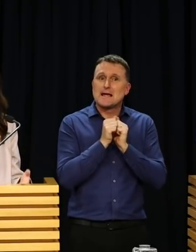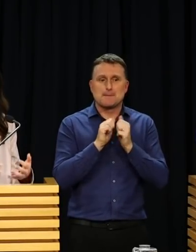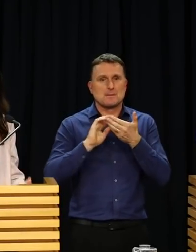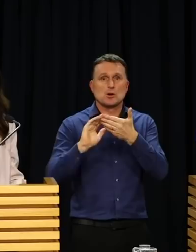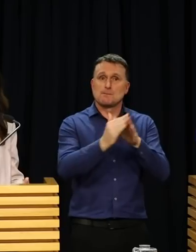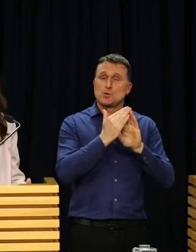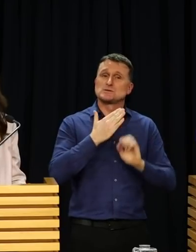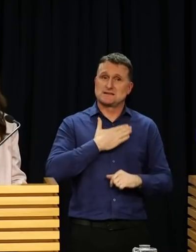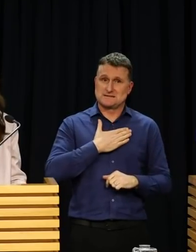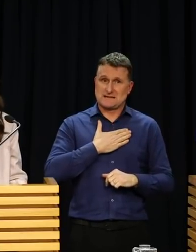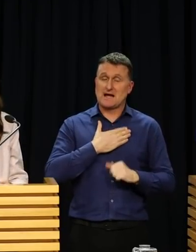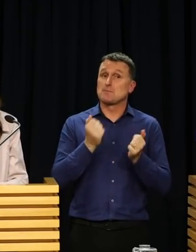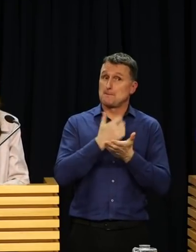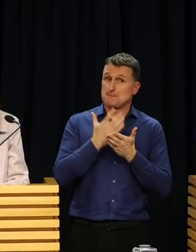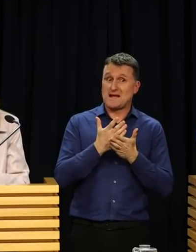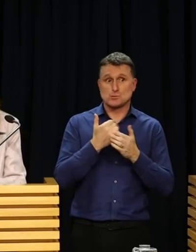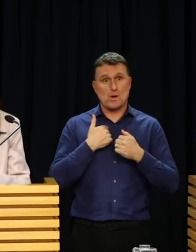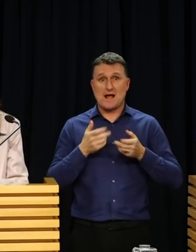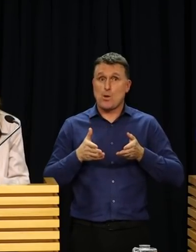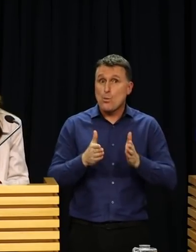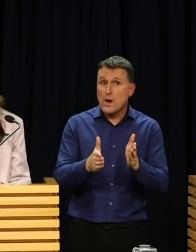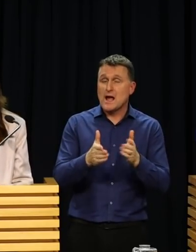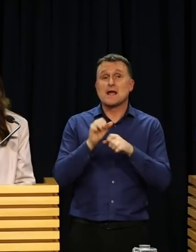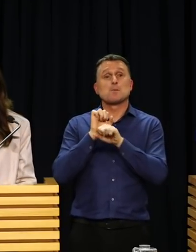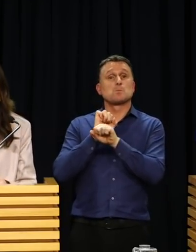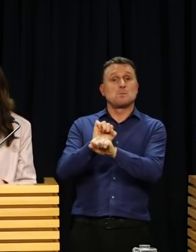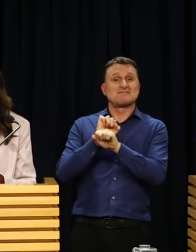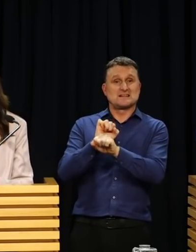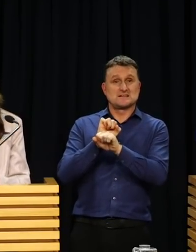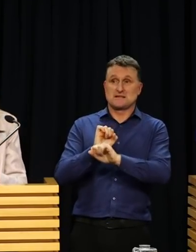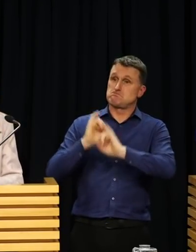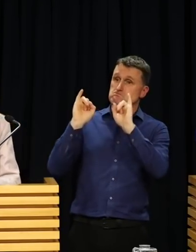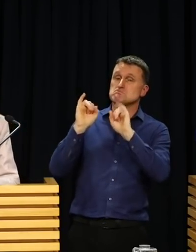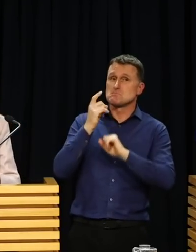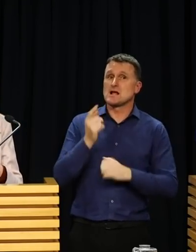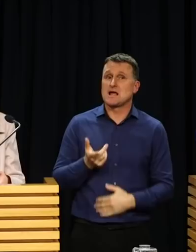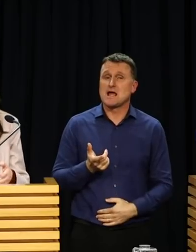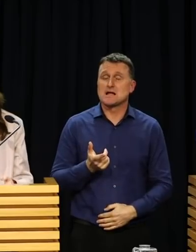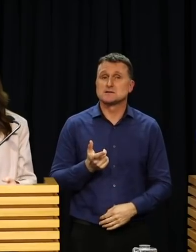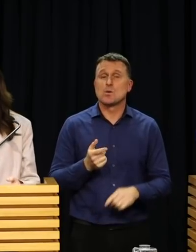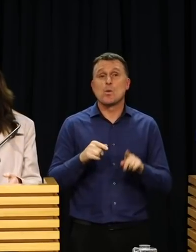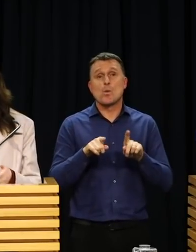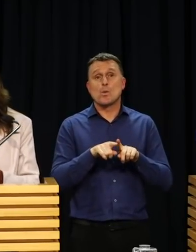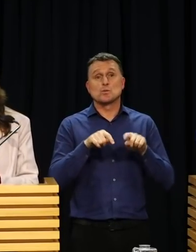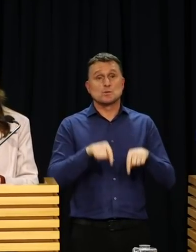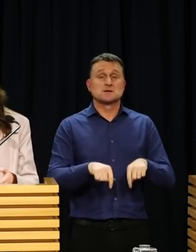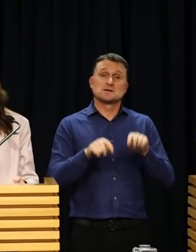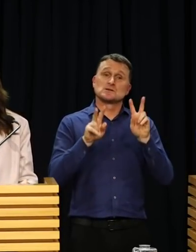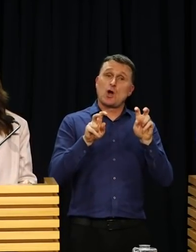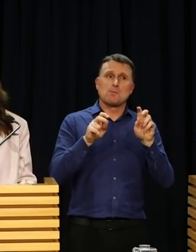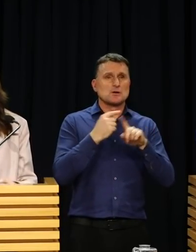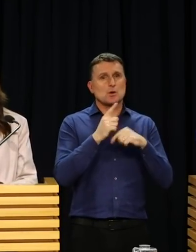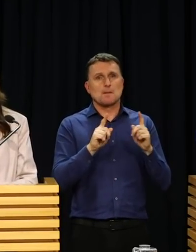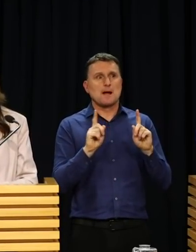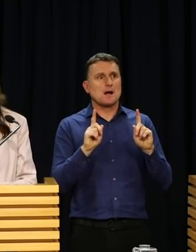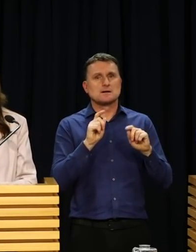does include preventative measures. Now, many other pieces of evidence that you gather in the space often talk about the response, what